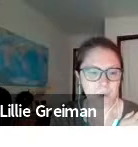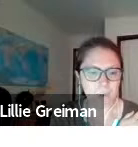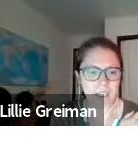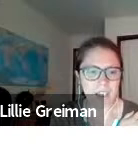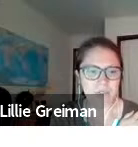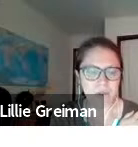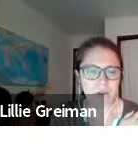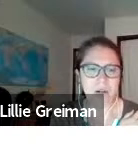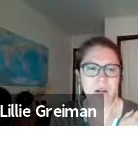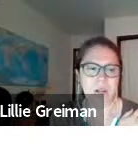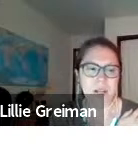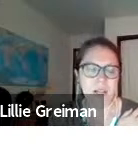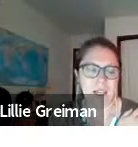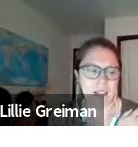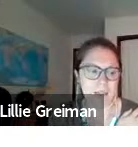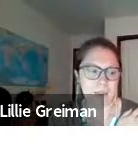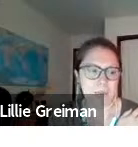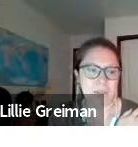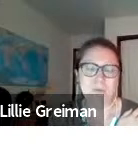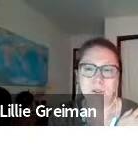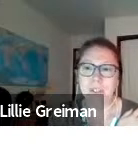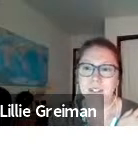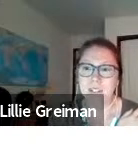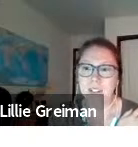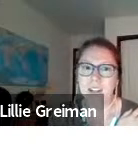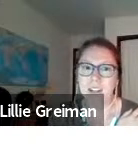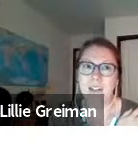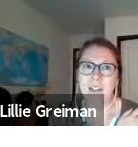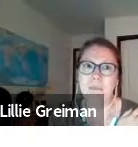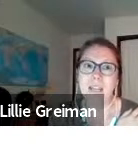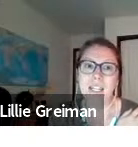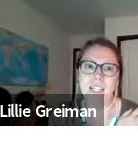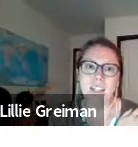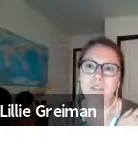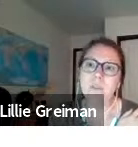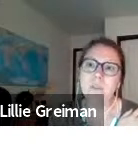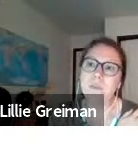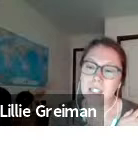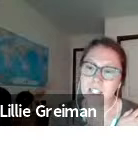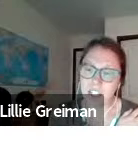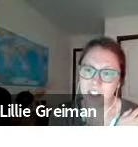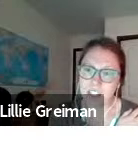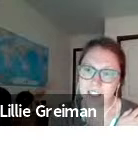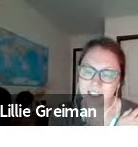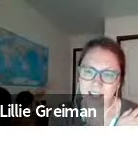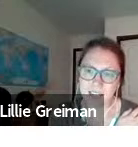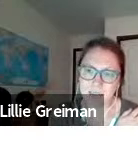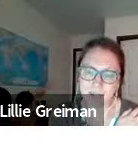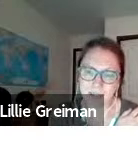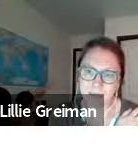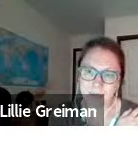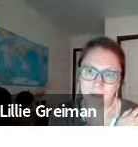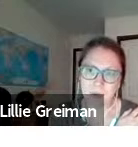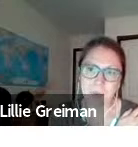intervention really that was focused on making home usability changes